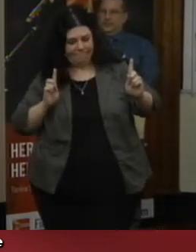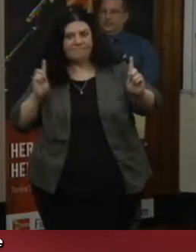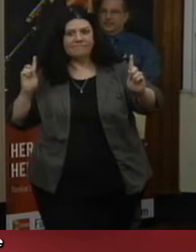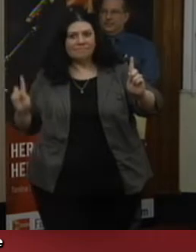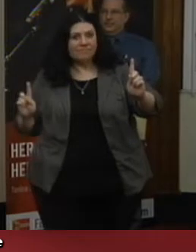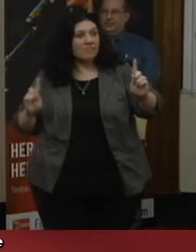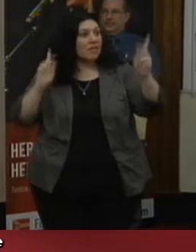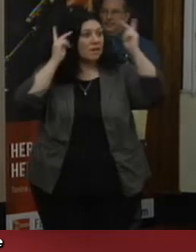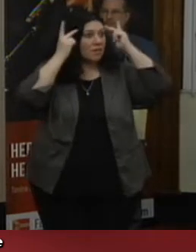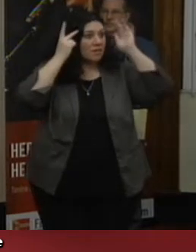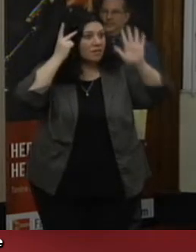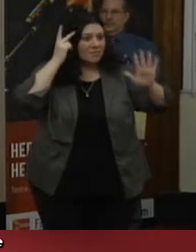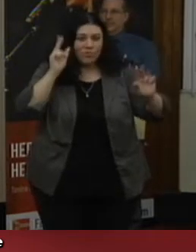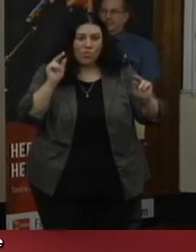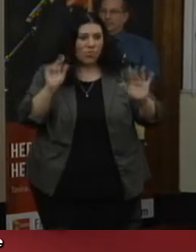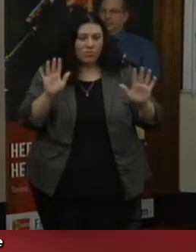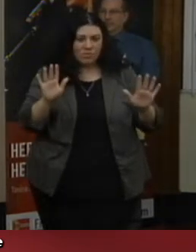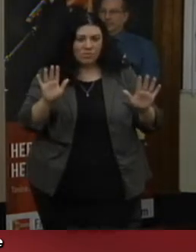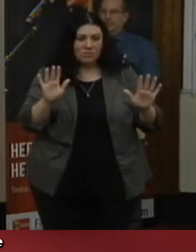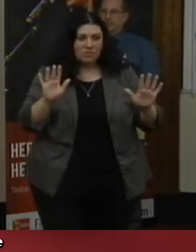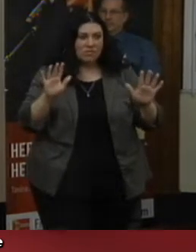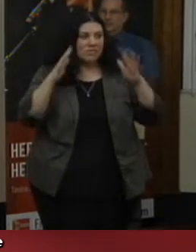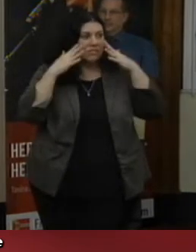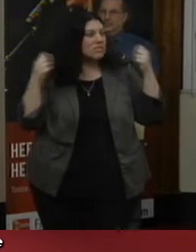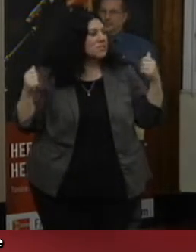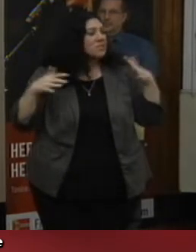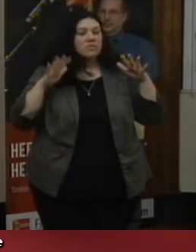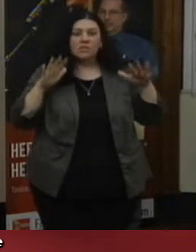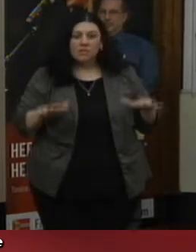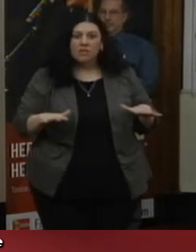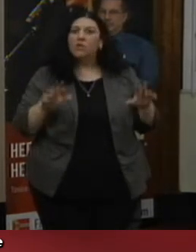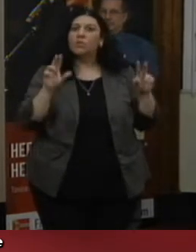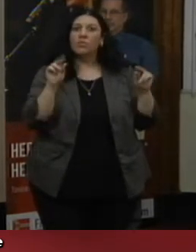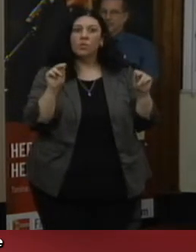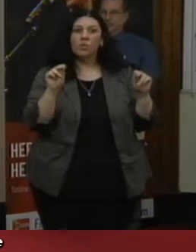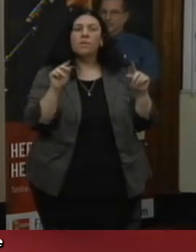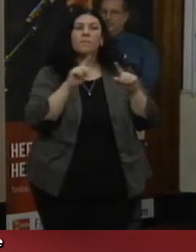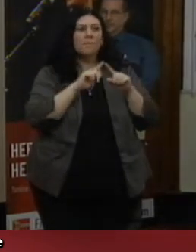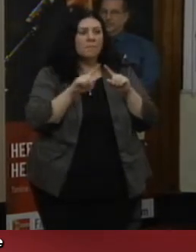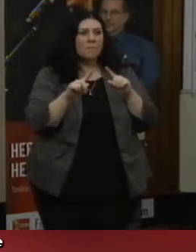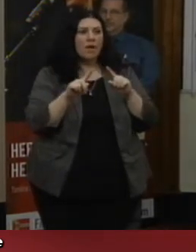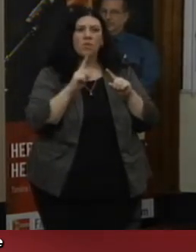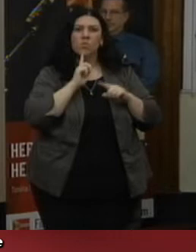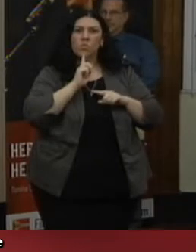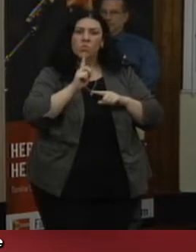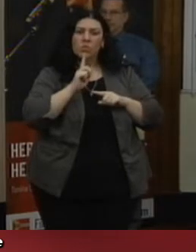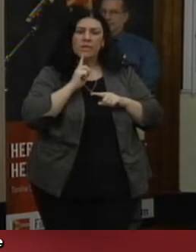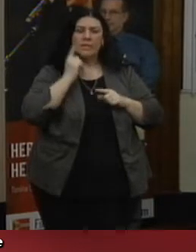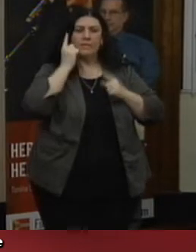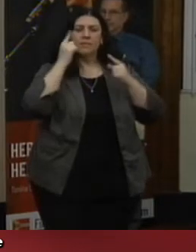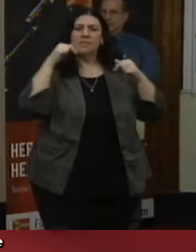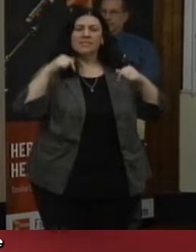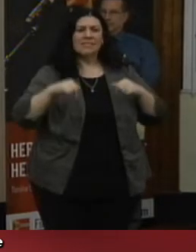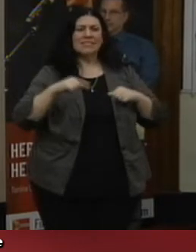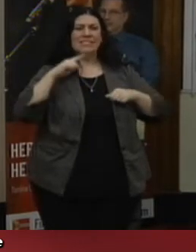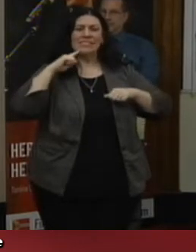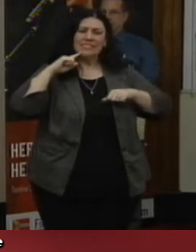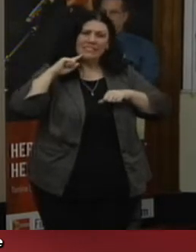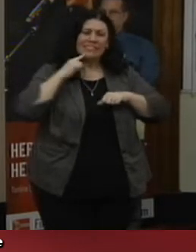Don't panic, don't be alarmed, but do take this seriously.